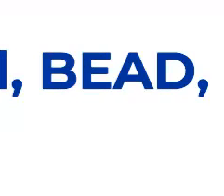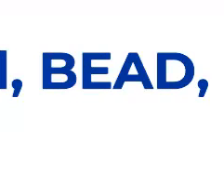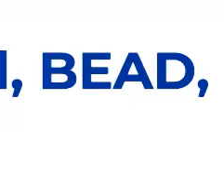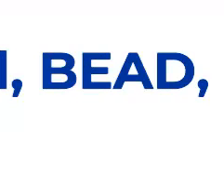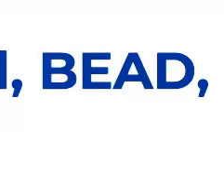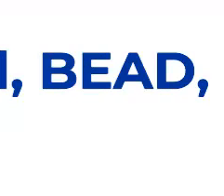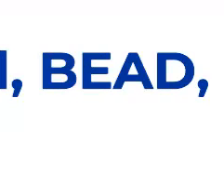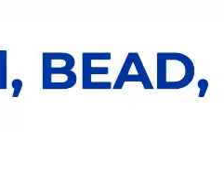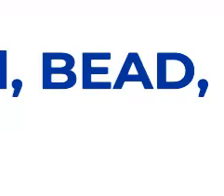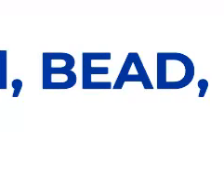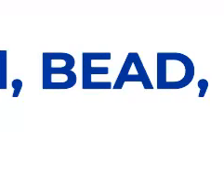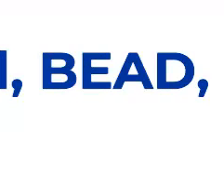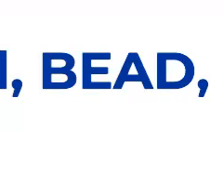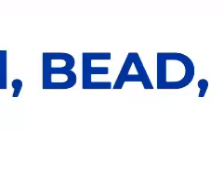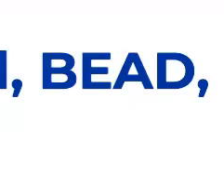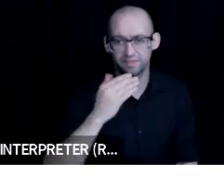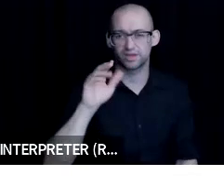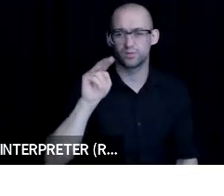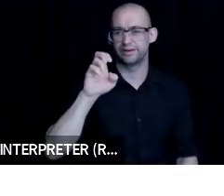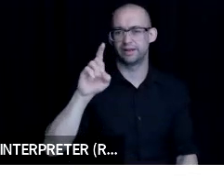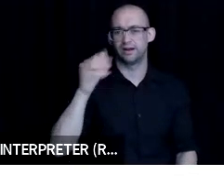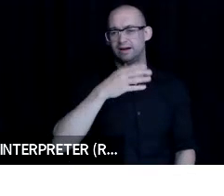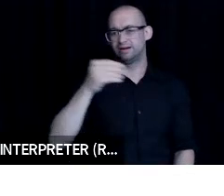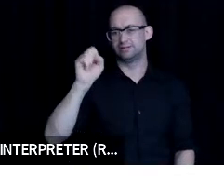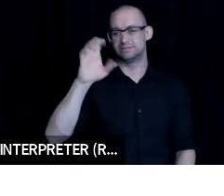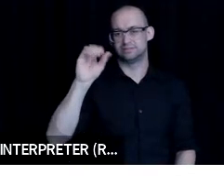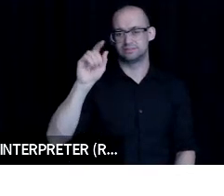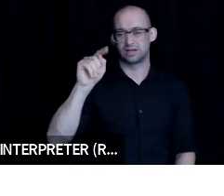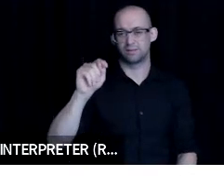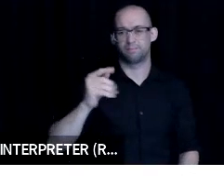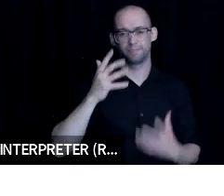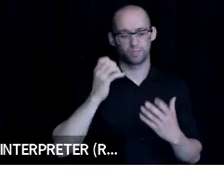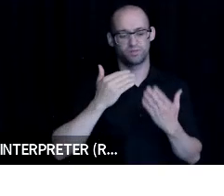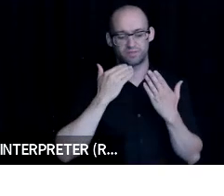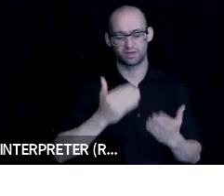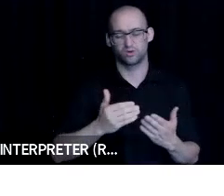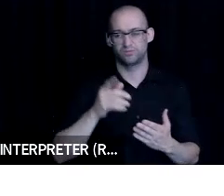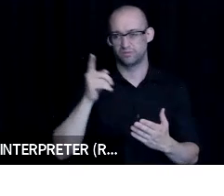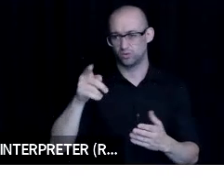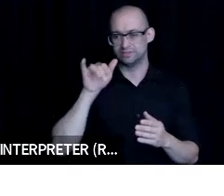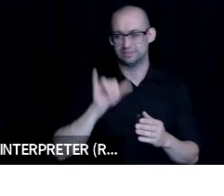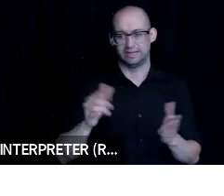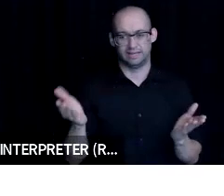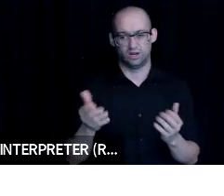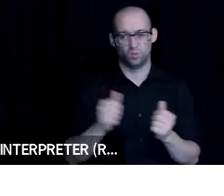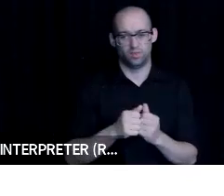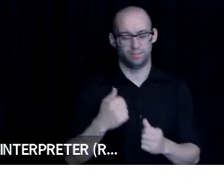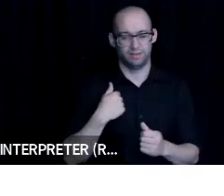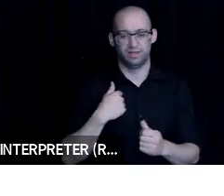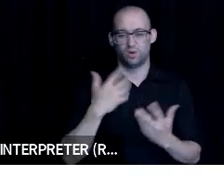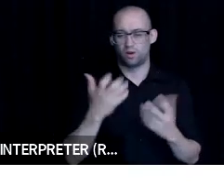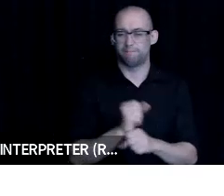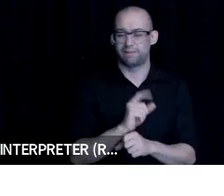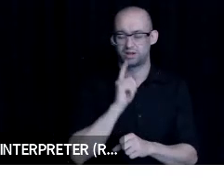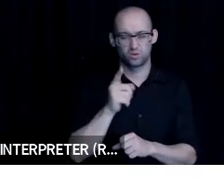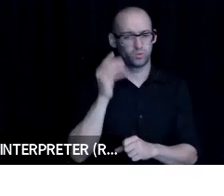Thank you, Nina, and thank you, Scott. Just wanted to, and thank you those of you who are sticking with us here. Just wanted to make you